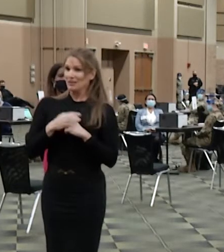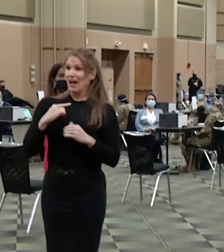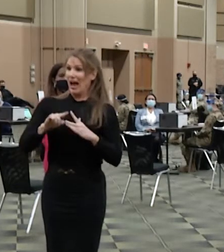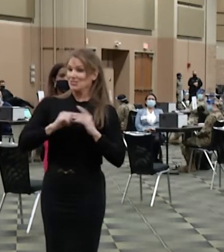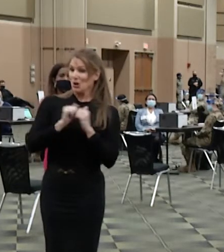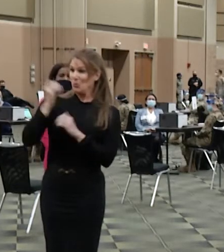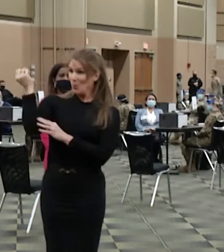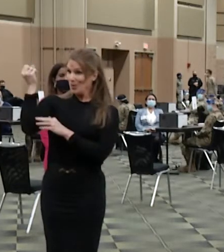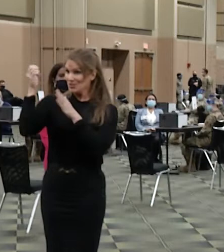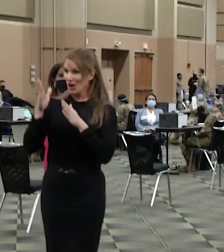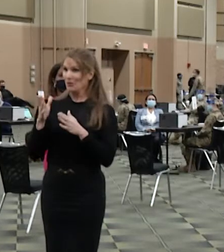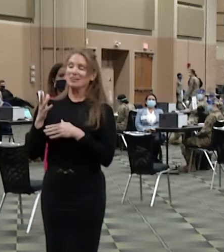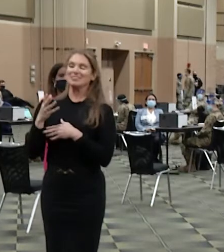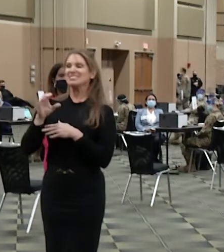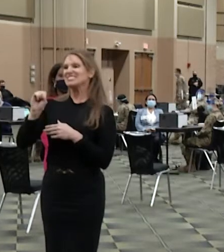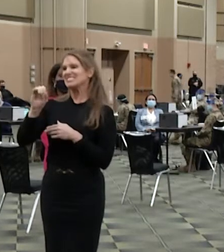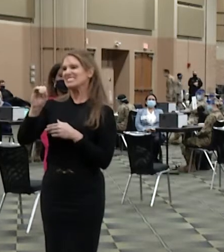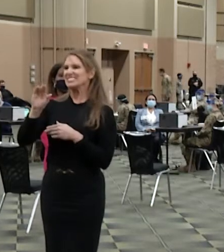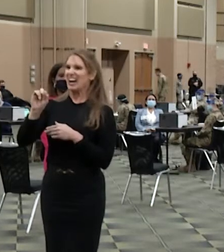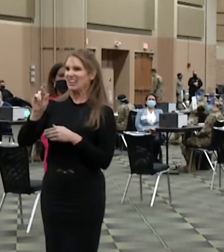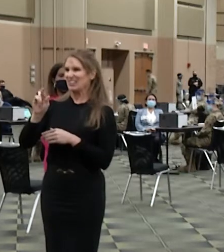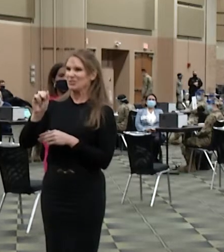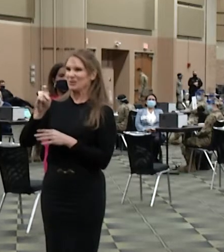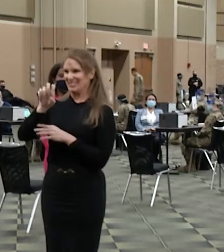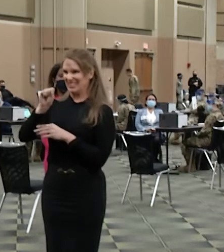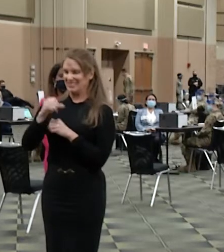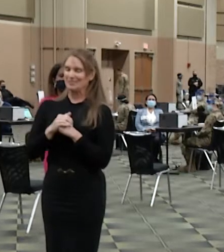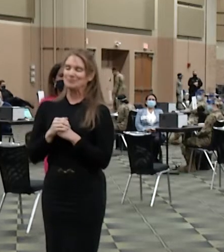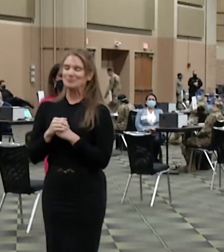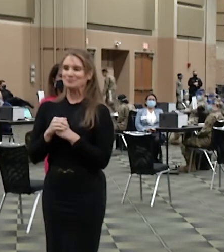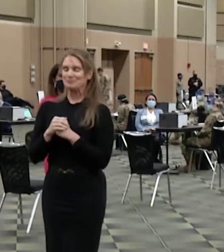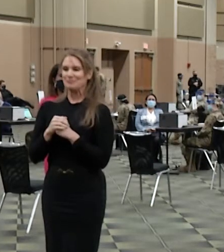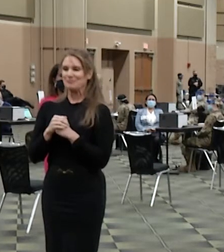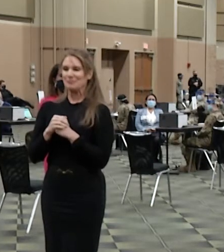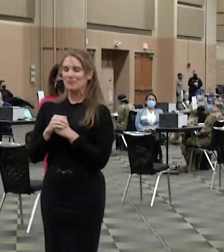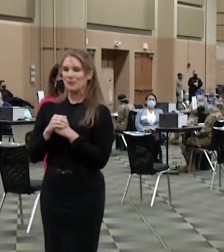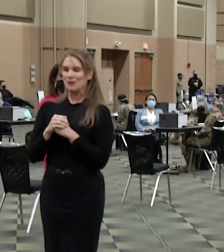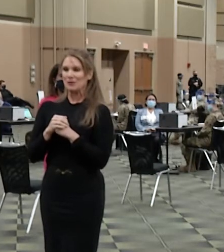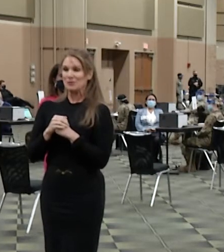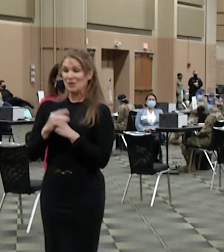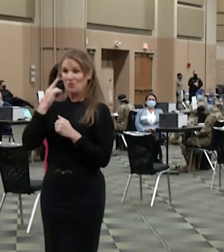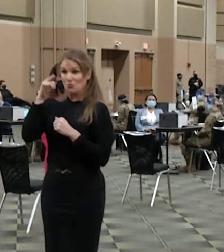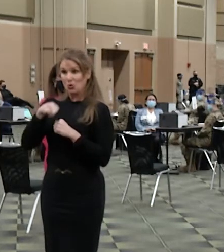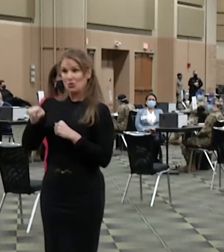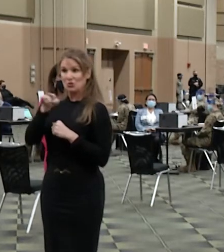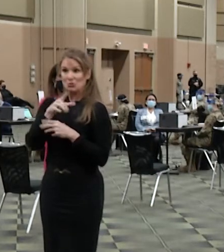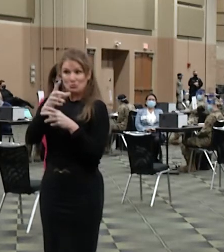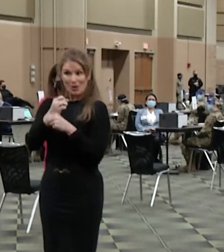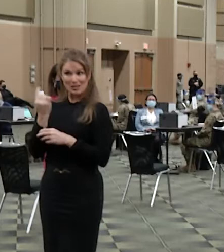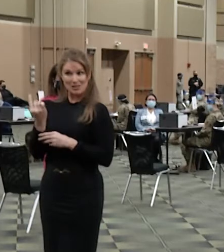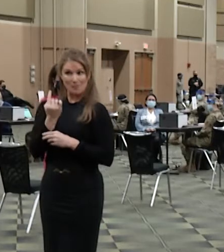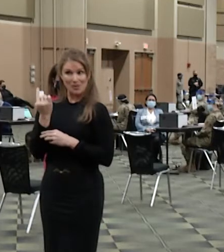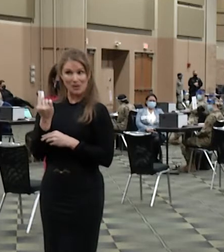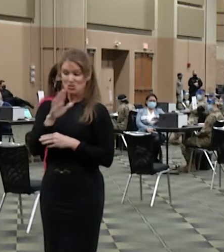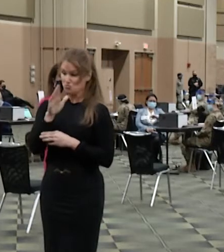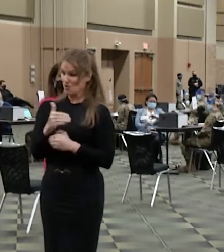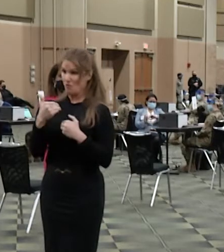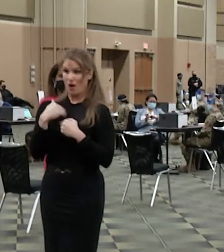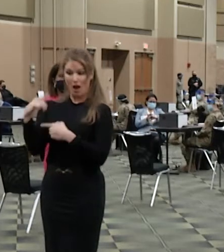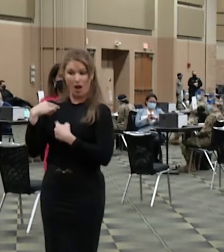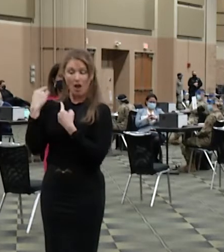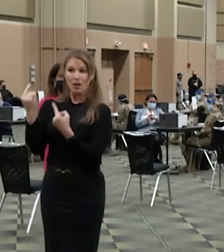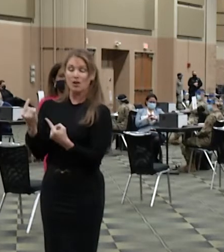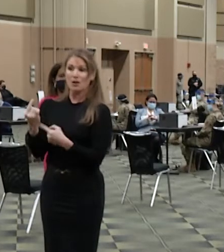Socrates. I want to end with a deerism. That means I made it up, right? In order for you to get something that you never